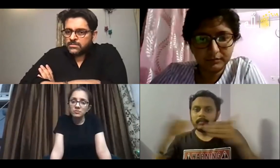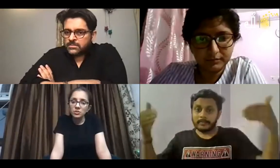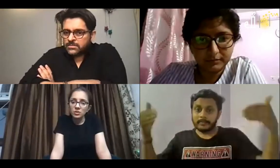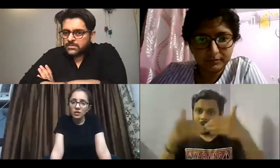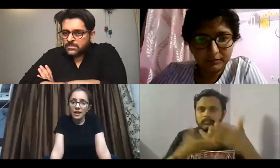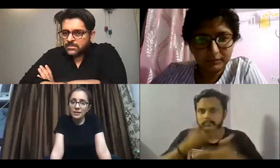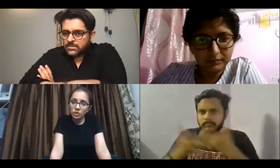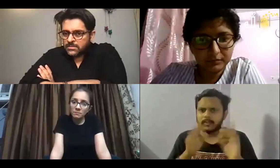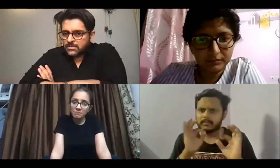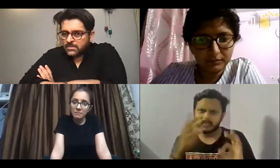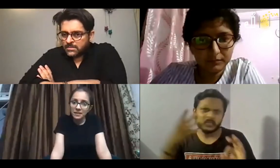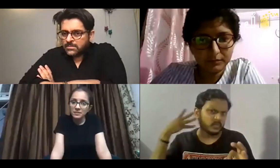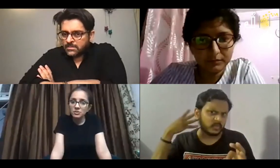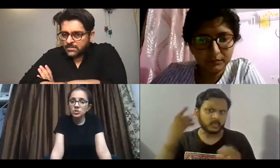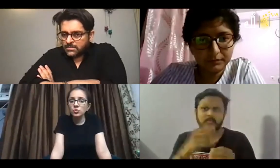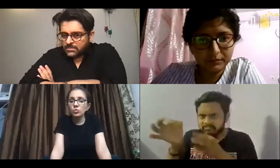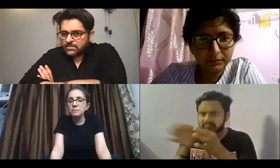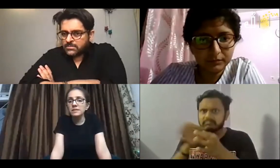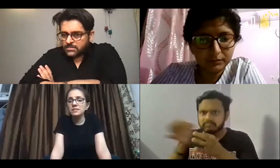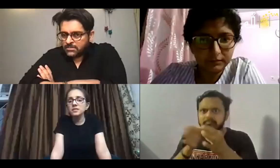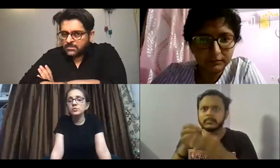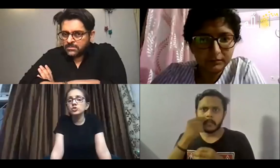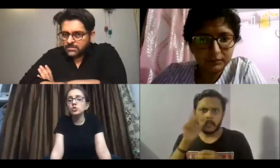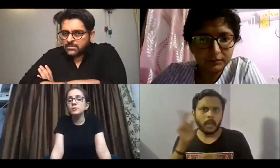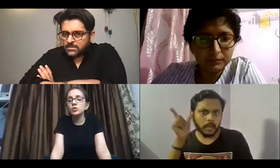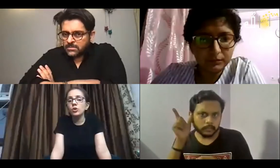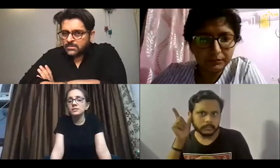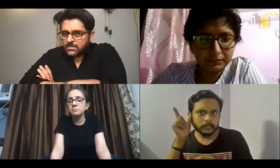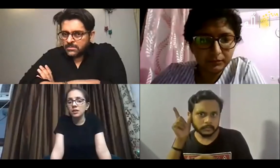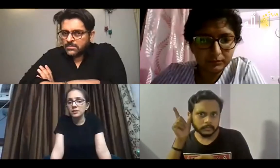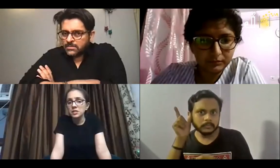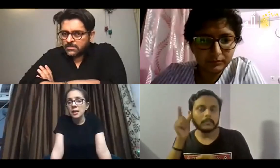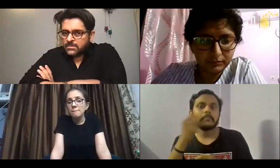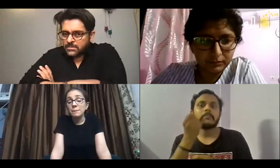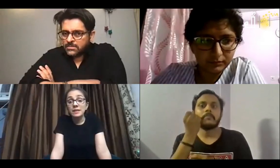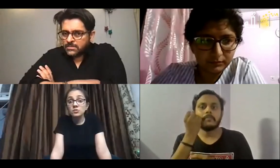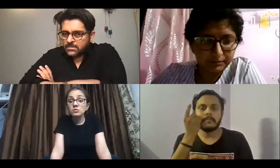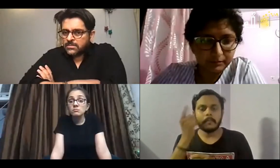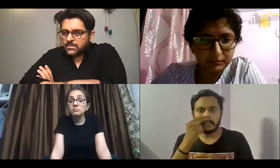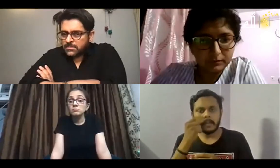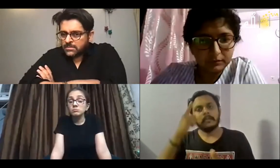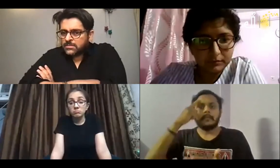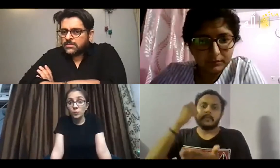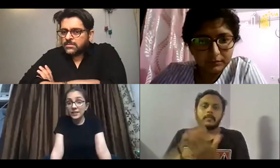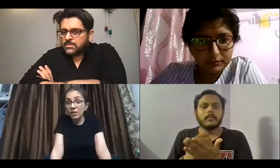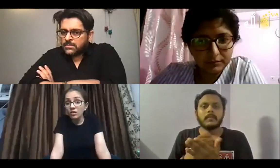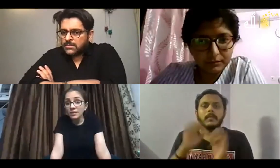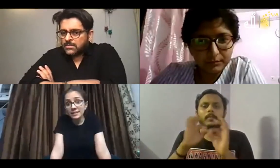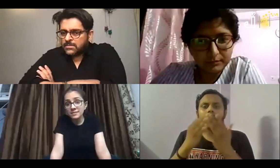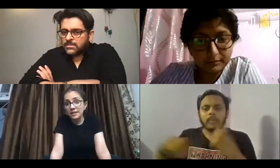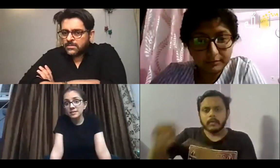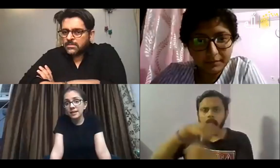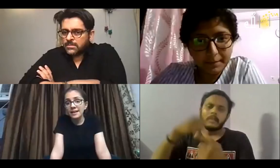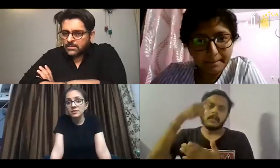teacher. She met my parents and she told my parents that I should go for a cochlear implant. My parents obeyed her